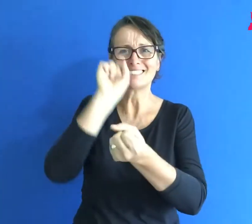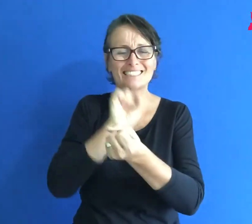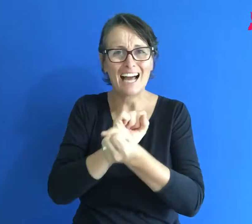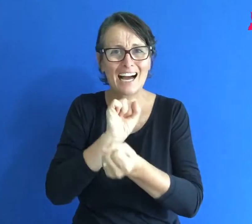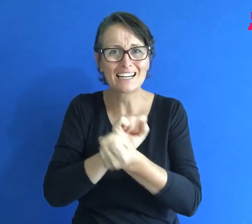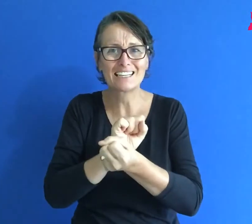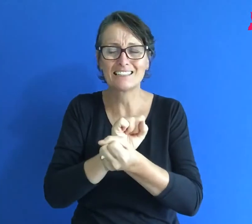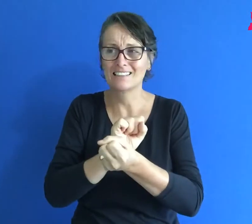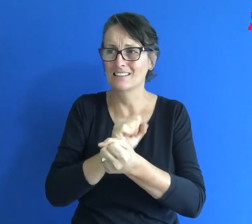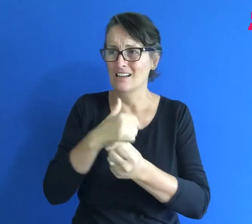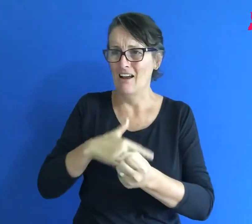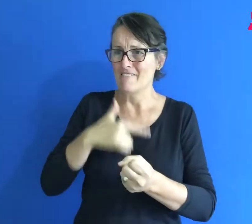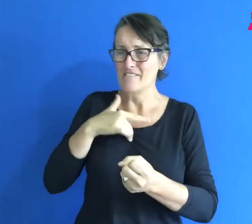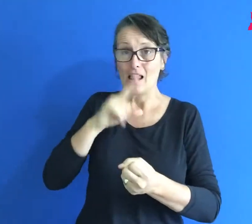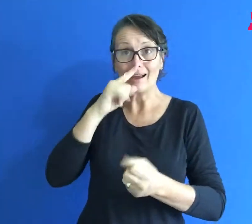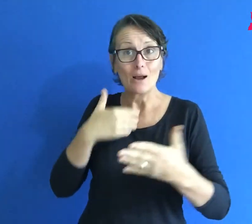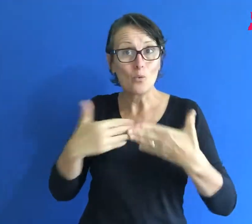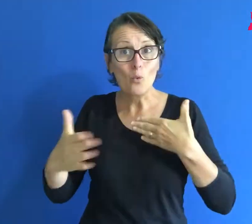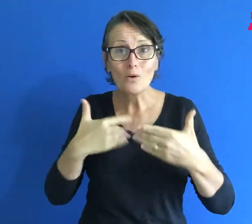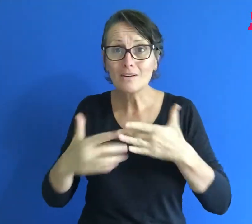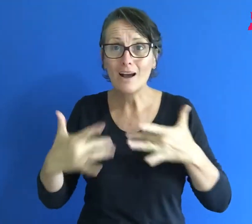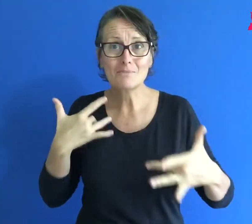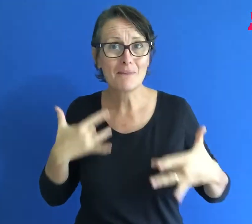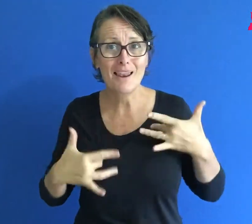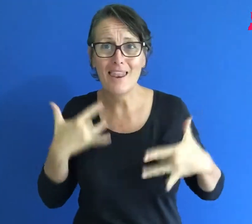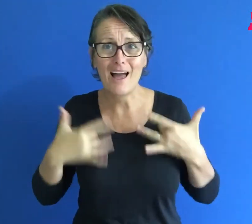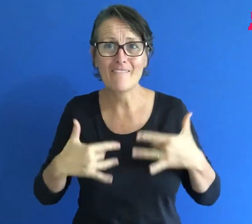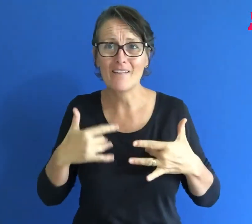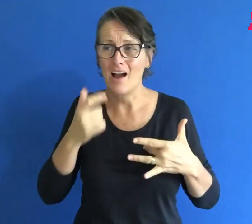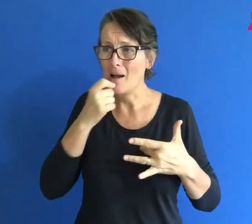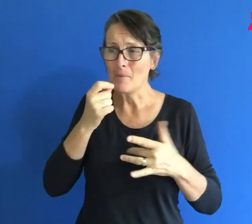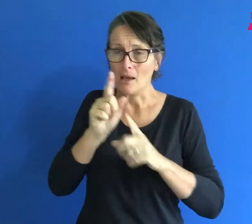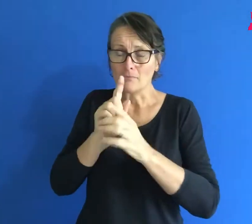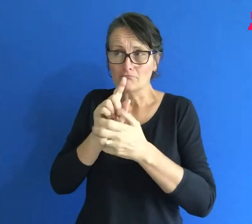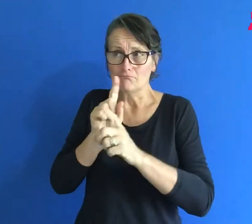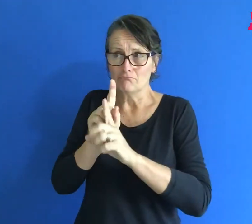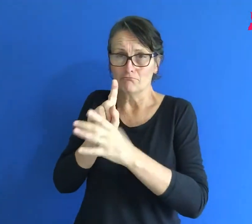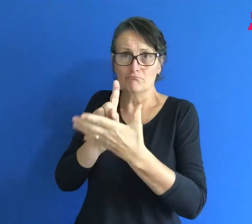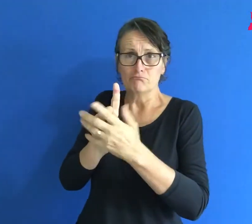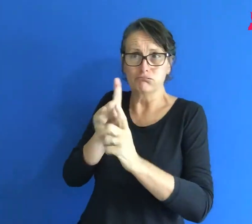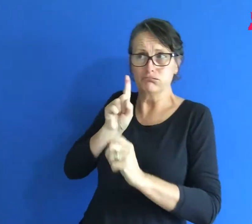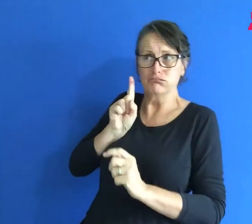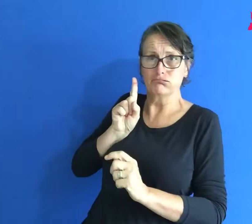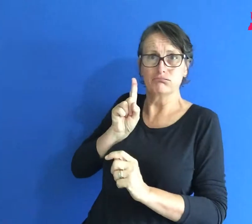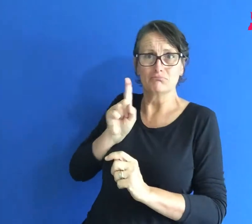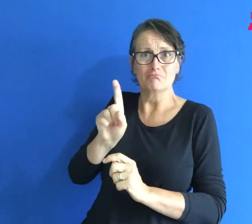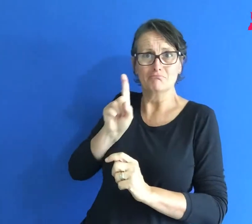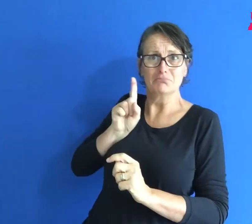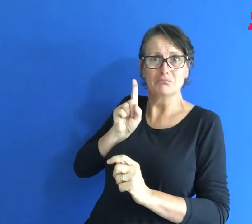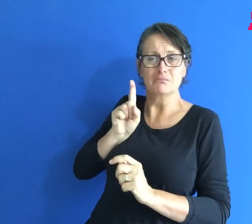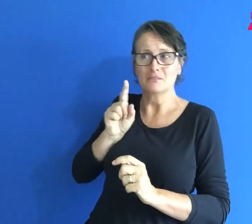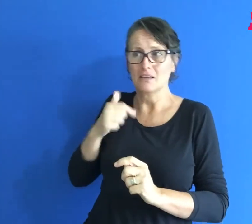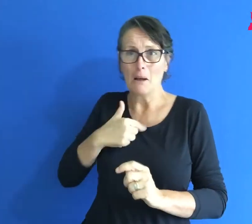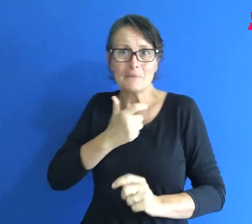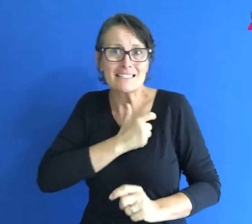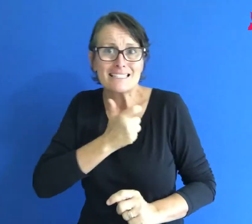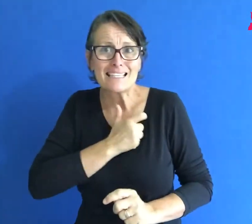people away. I don't want to be a burden to the people around me. For that, I hate myself deeply. How do you get through this? I'm scared. It's debilitating. I feel a